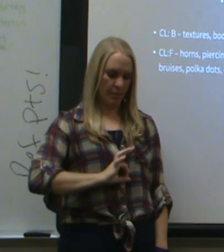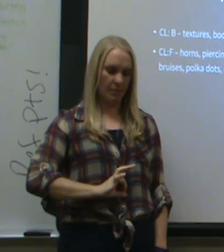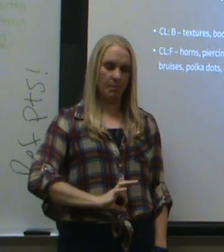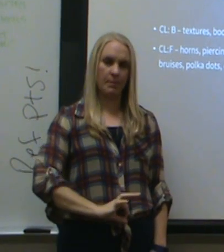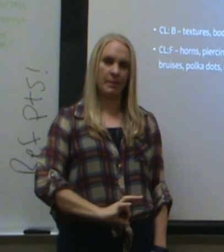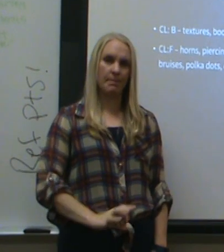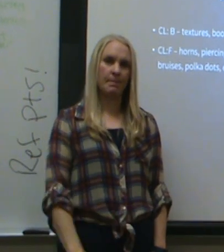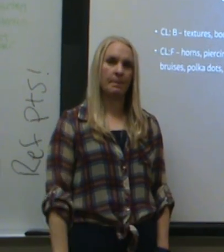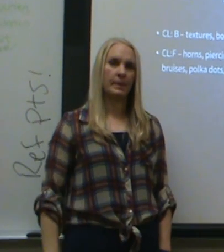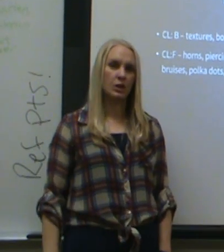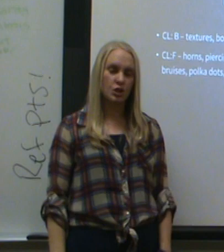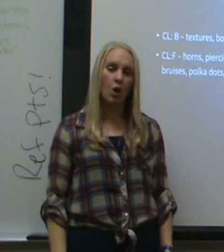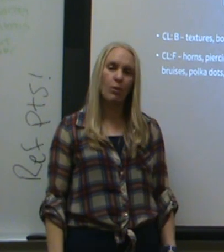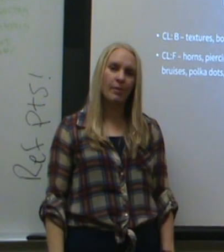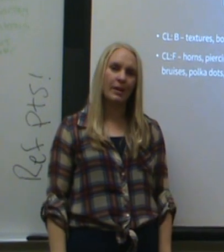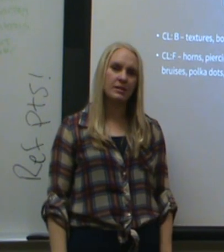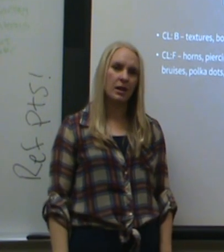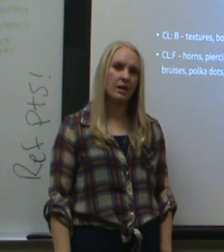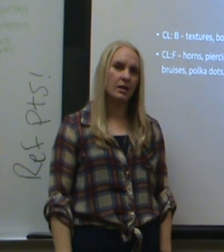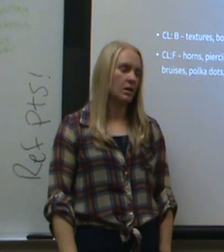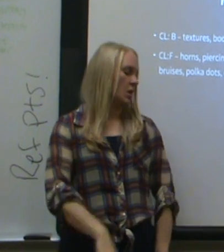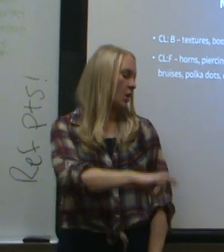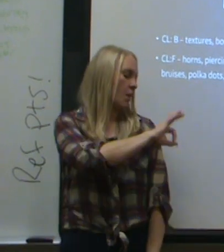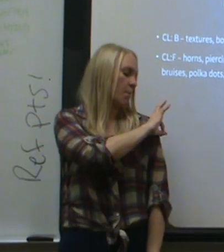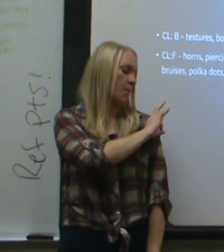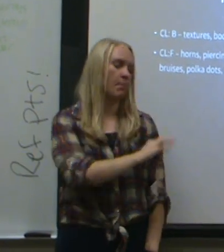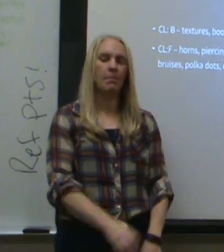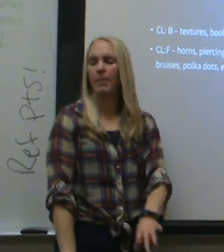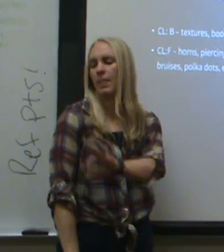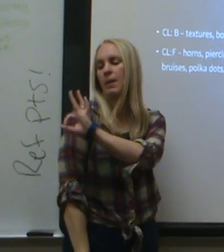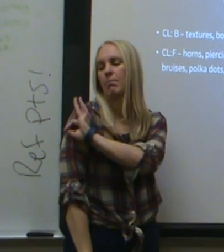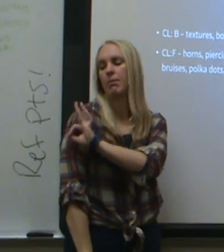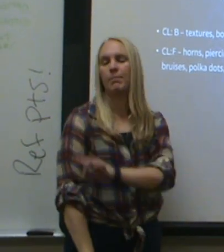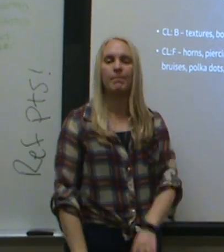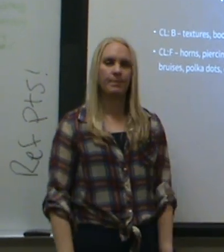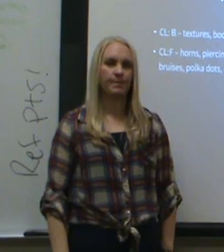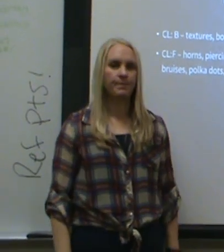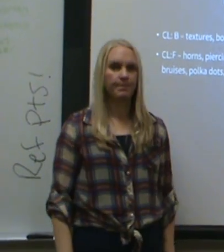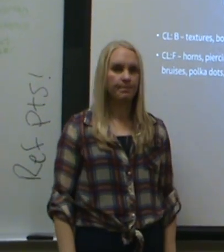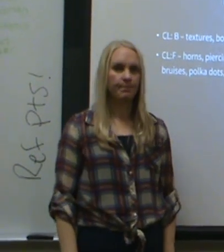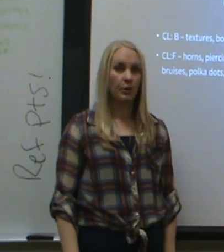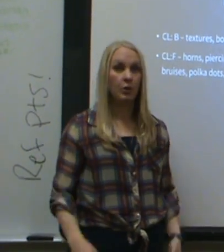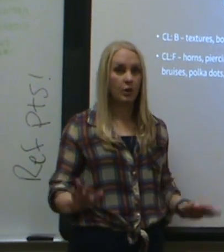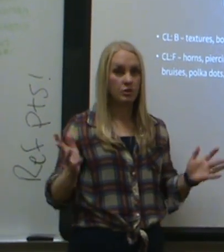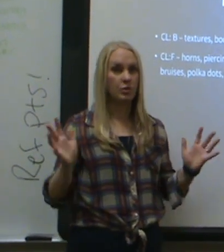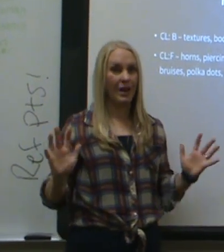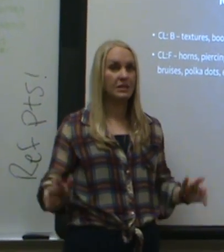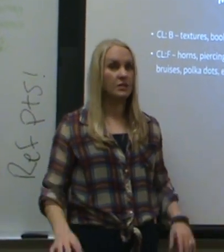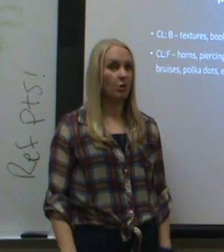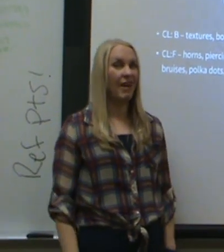Boop, boop, boop, boop. Show where the buttons are. Boop, boop. You can use 2 hands. You have